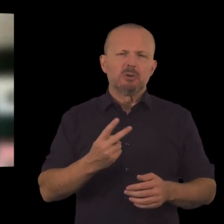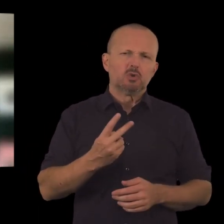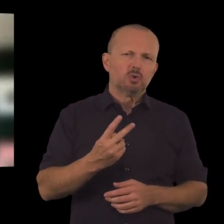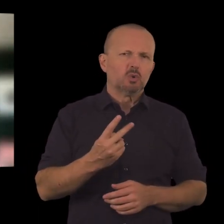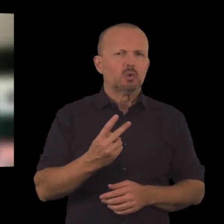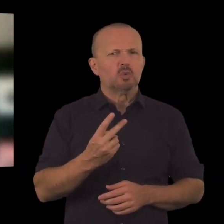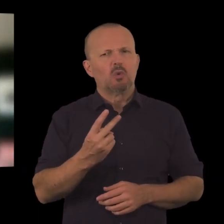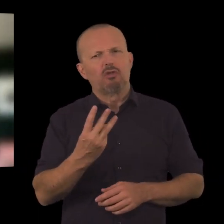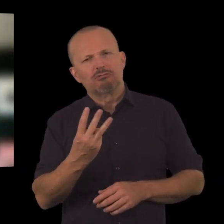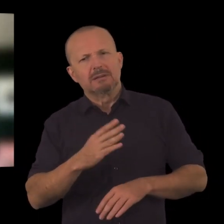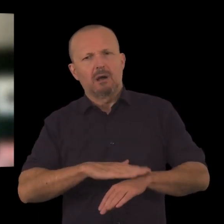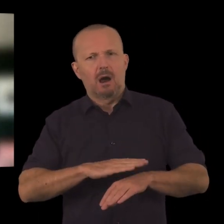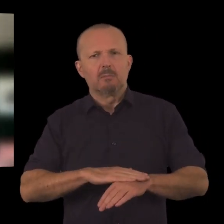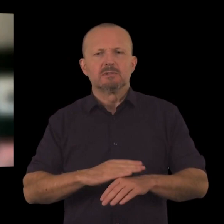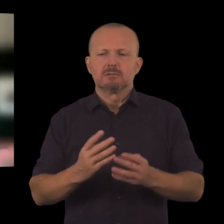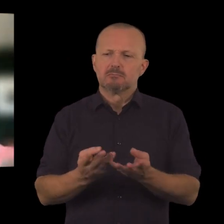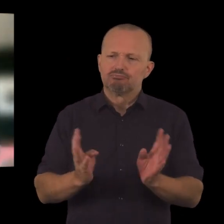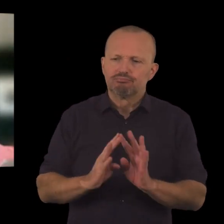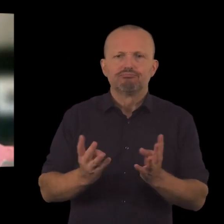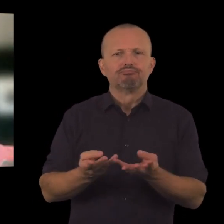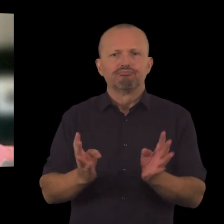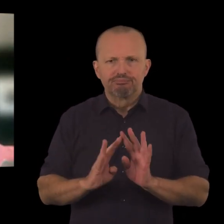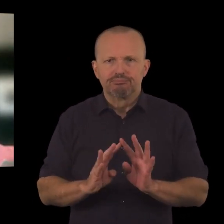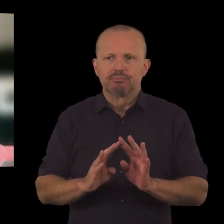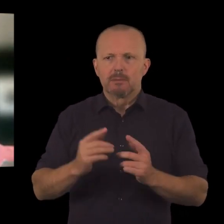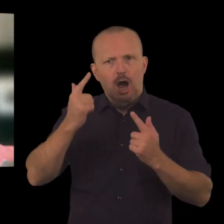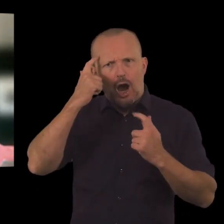we actually make work?